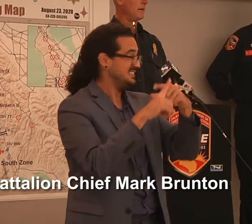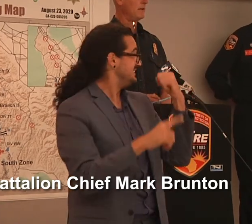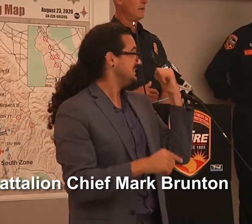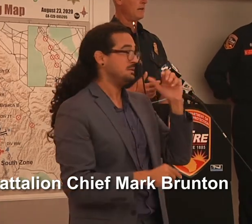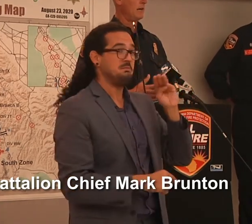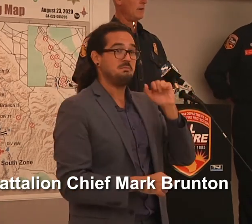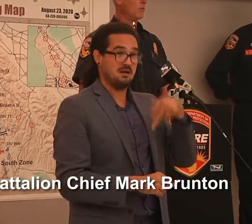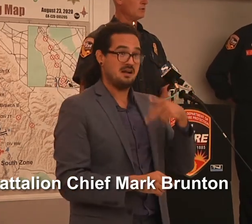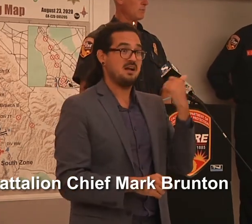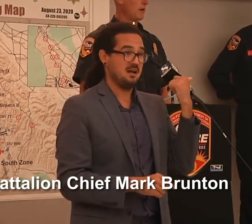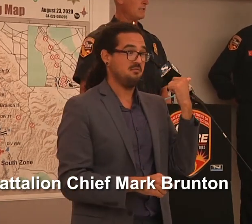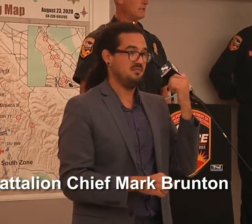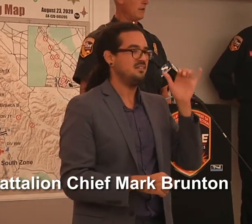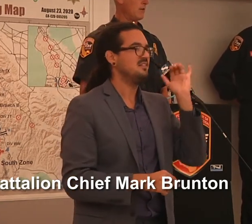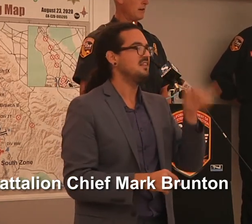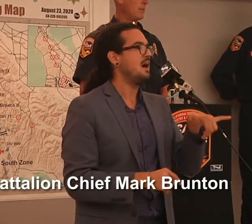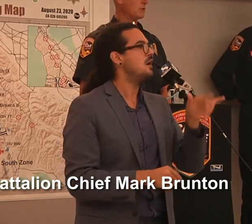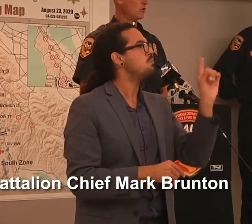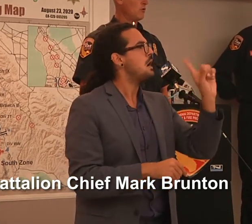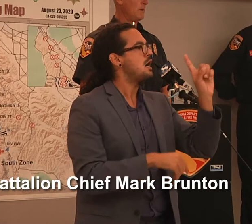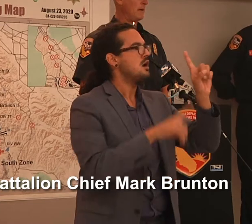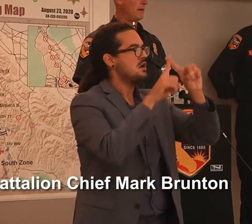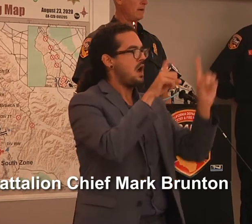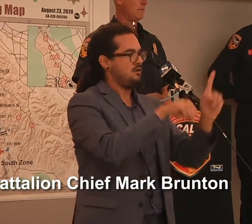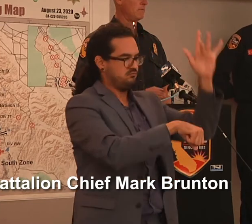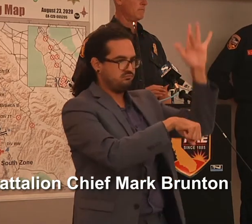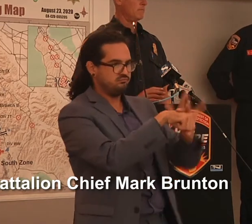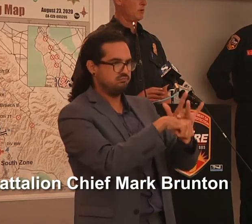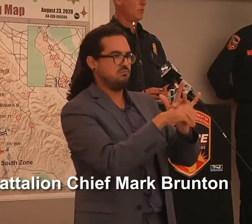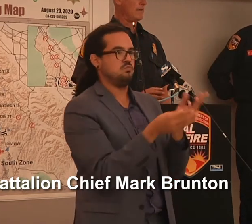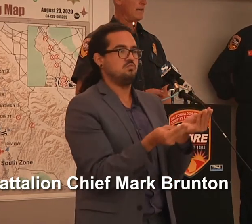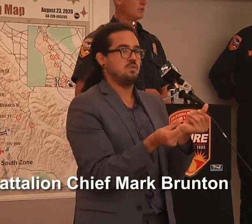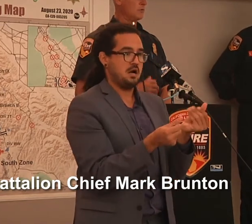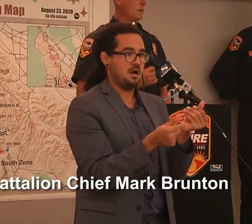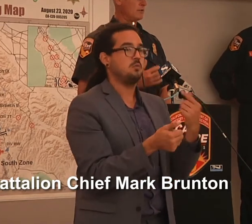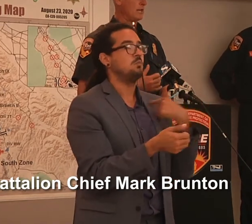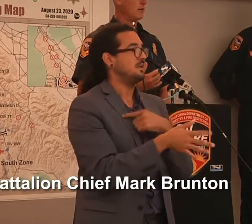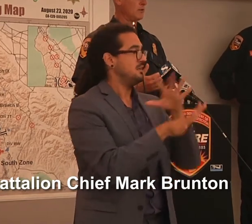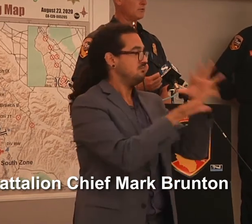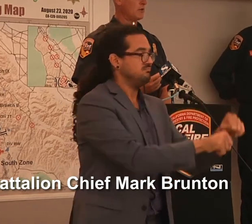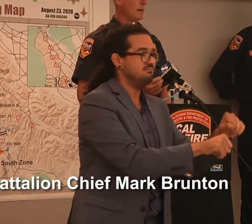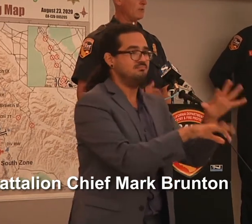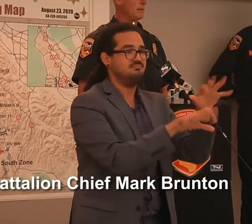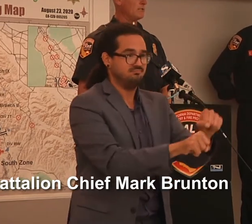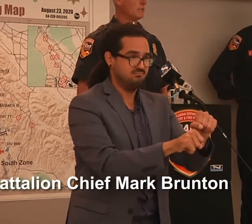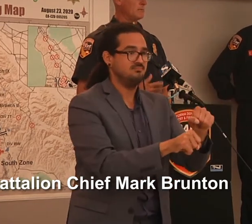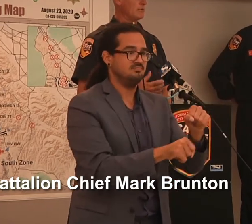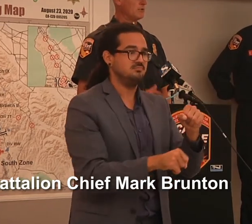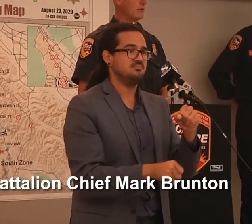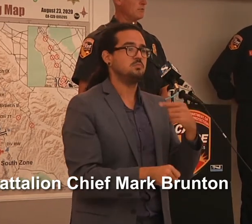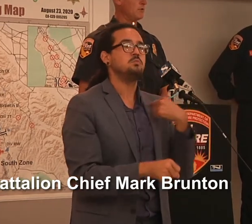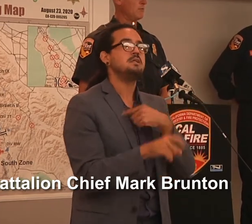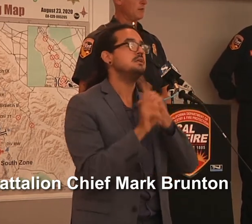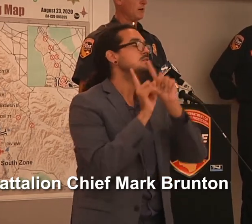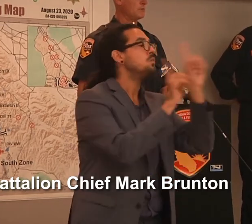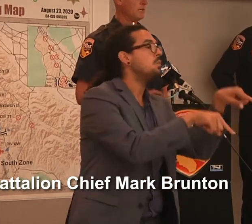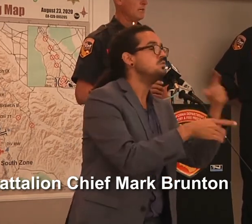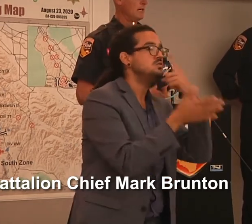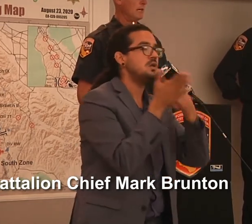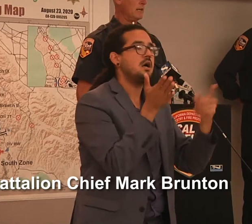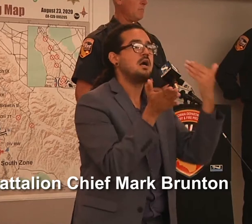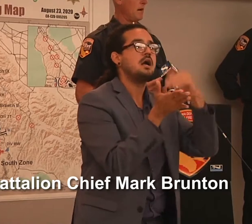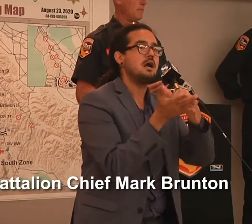occurred, but were suppressed and are in a patrol mode right now, so we check on those on a regular basis to make sure there's no